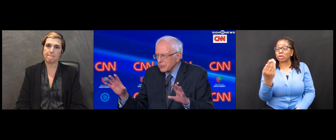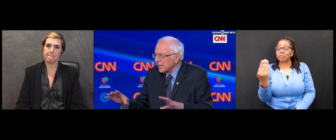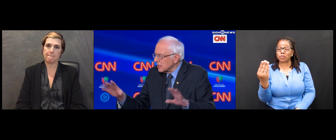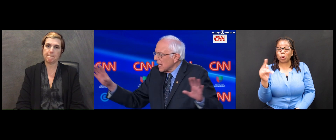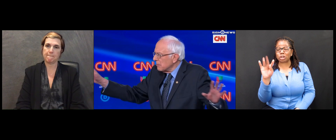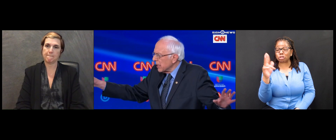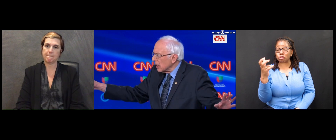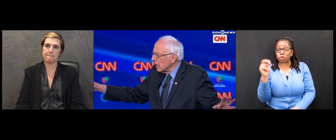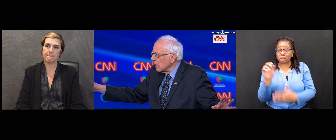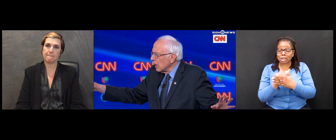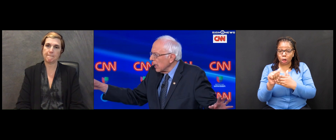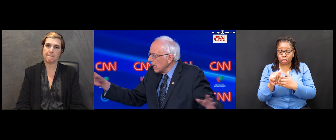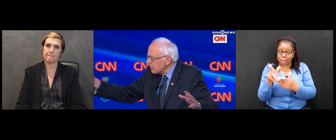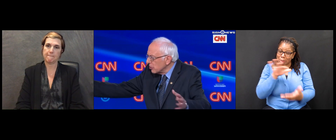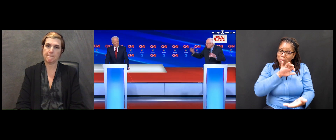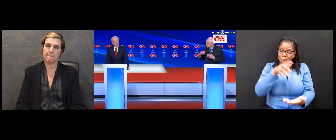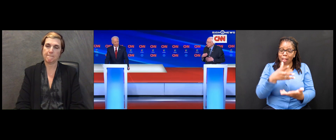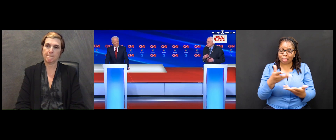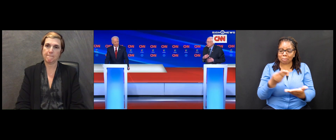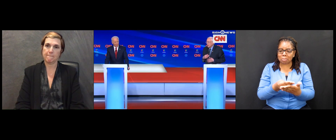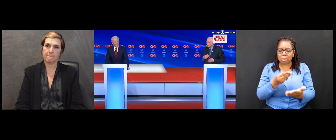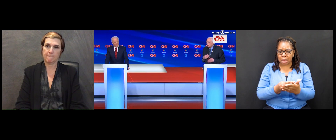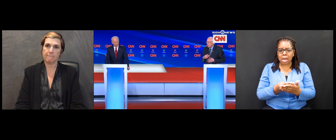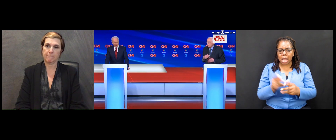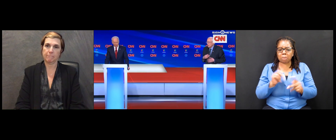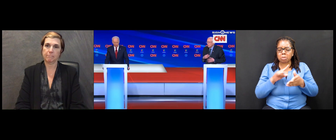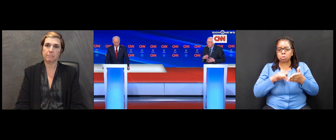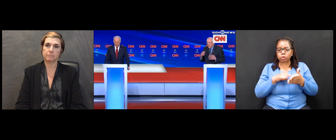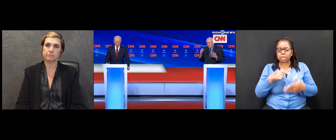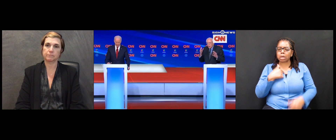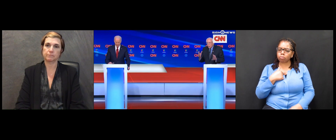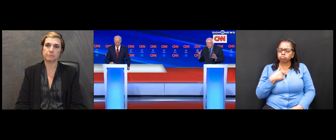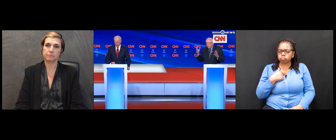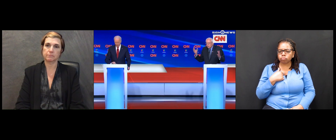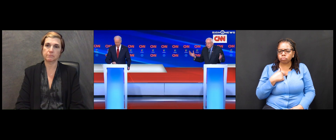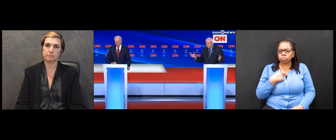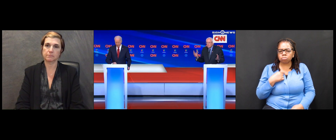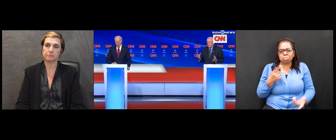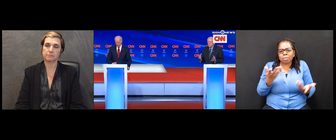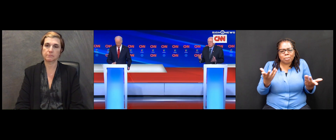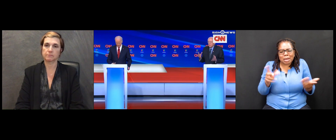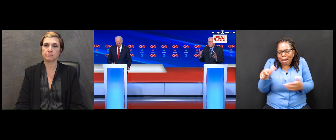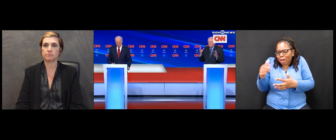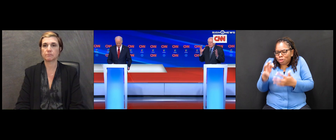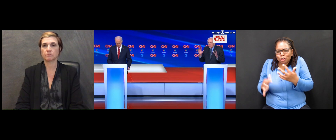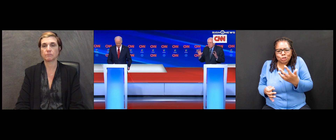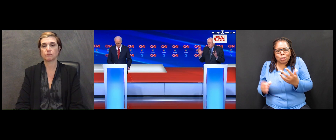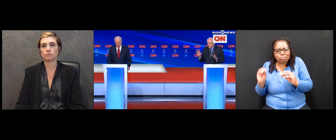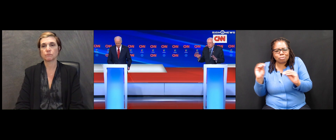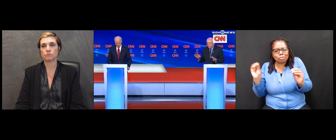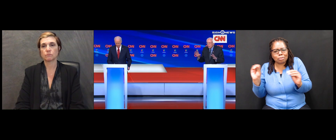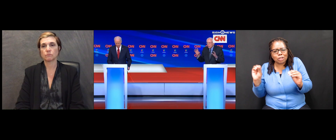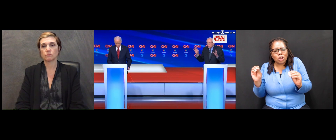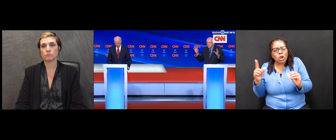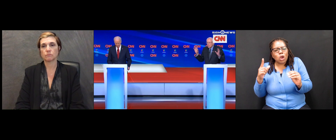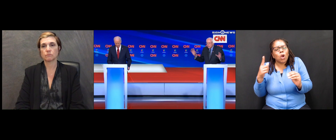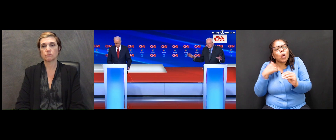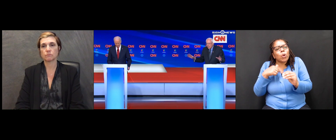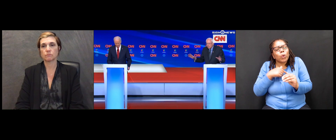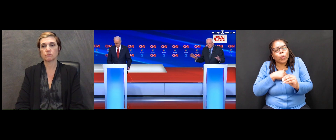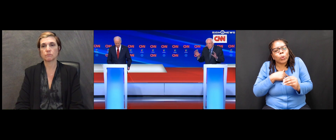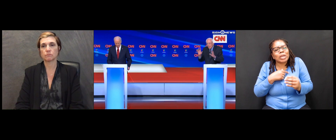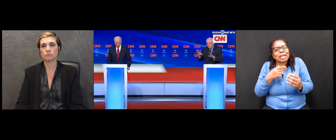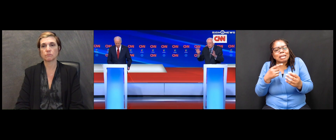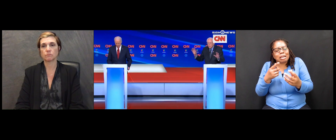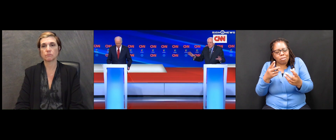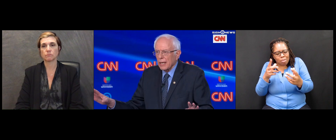trillion investment. That is a lot of money. And I've been criticized for that. But I don't know what the alternative is if we are playing for the future of this